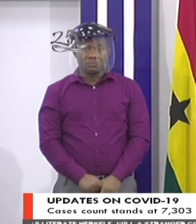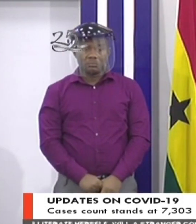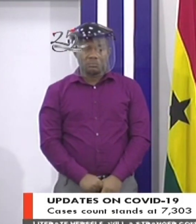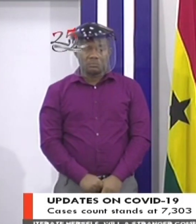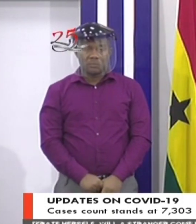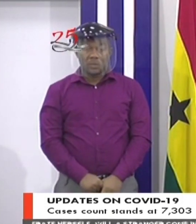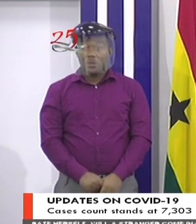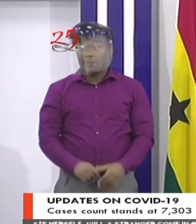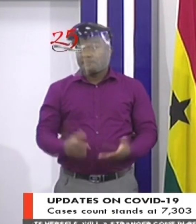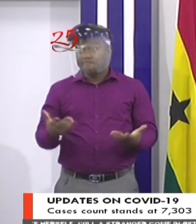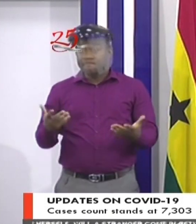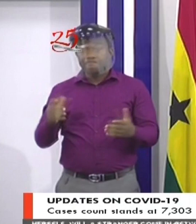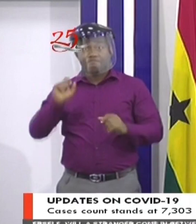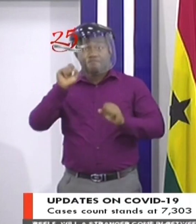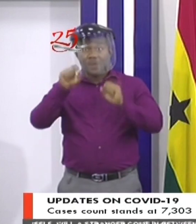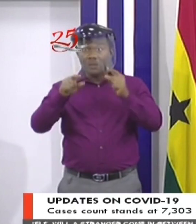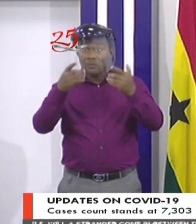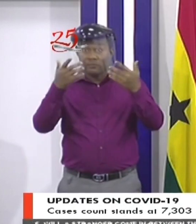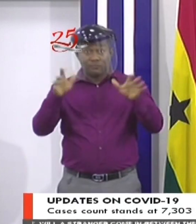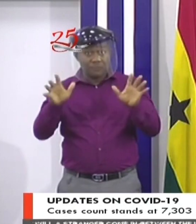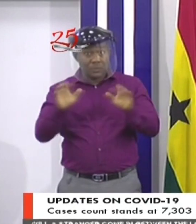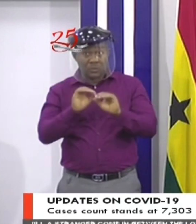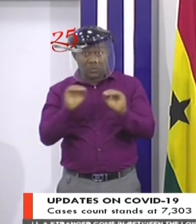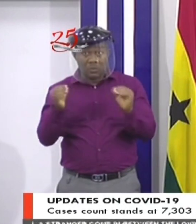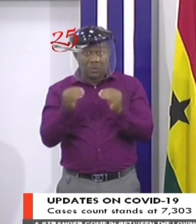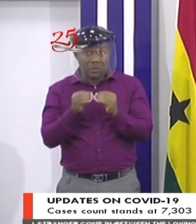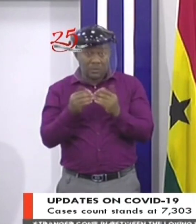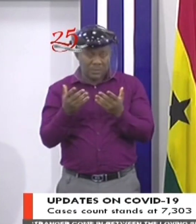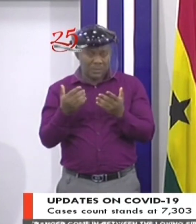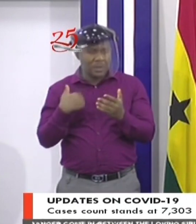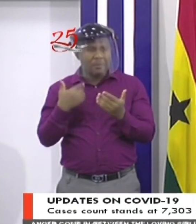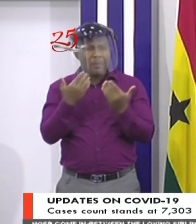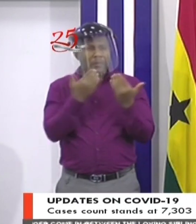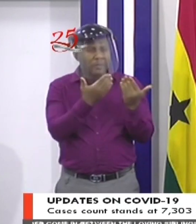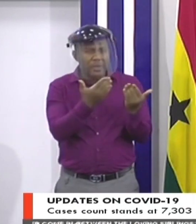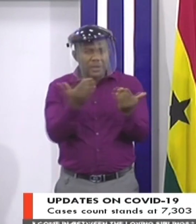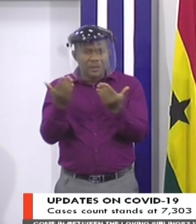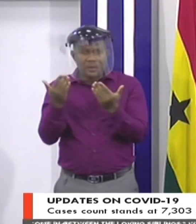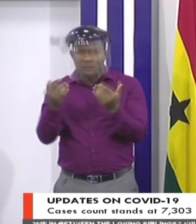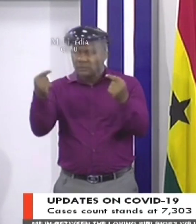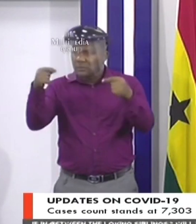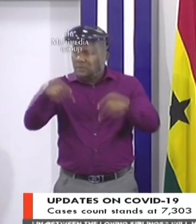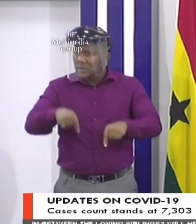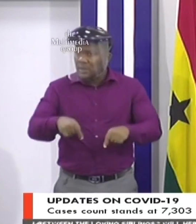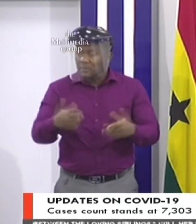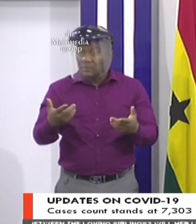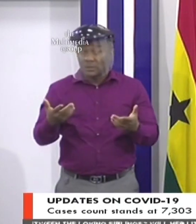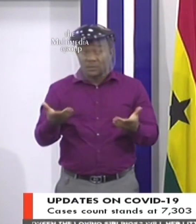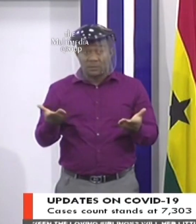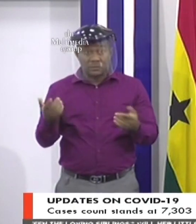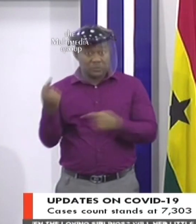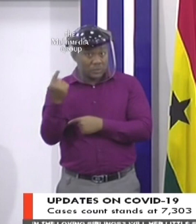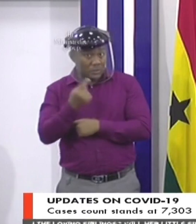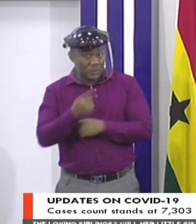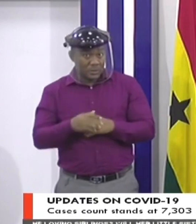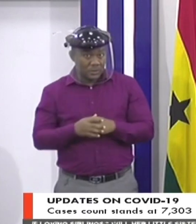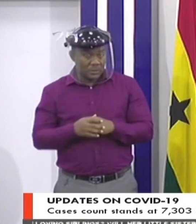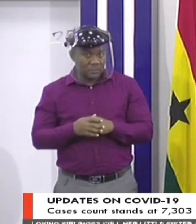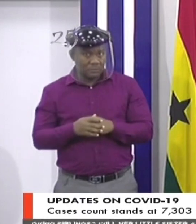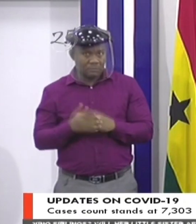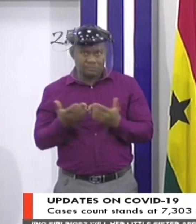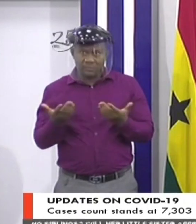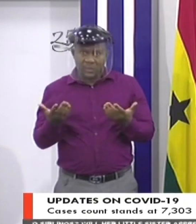In the absence of further questions, I'll want to thank us all for our participation and for everything